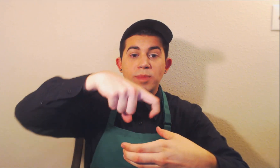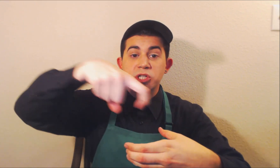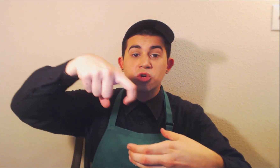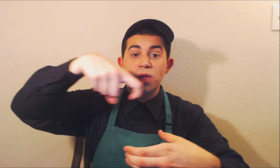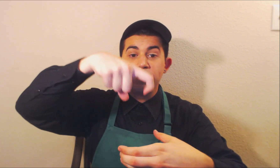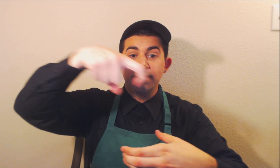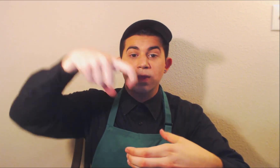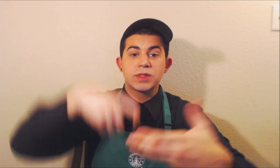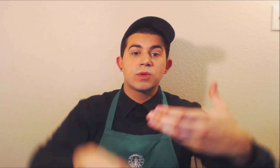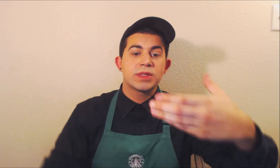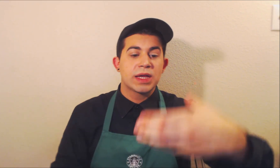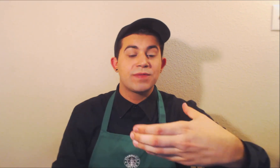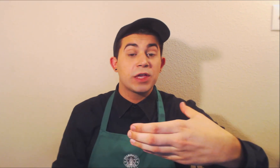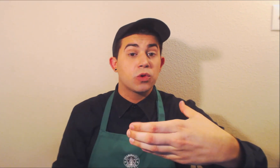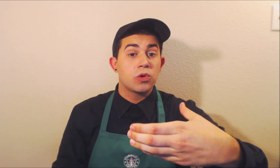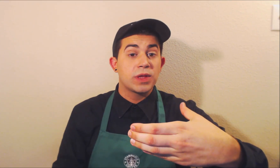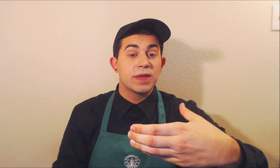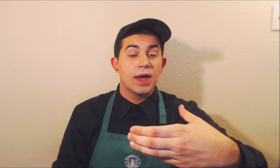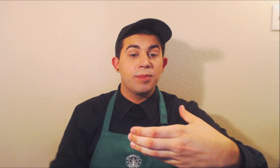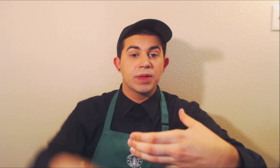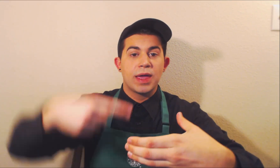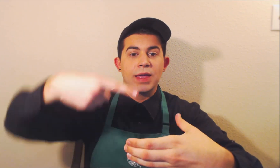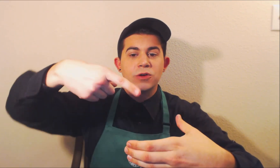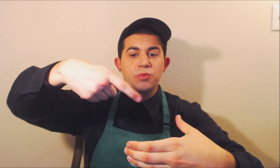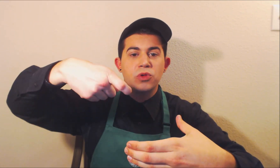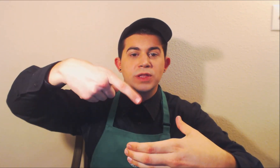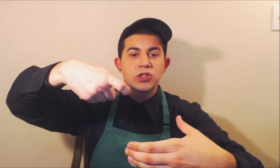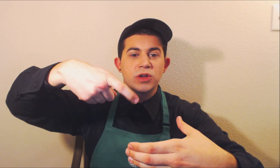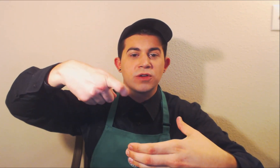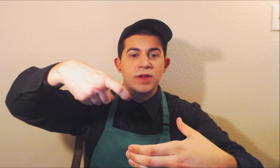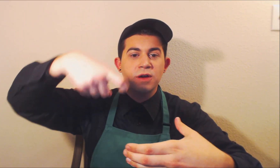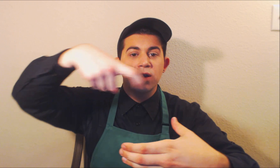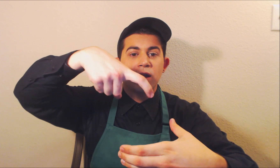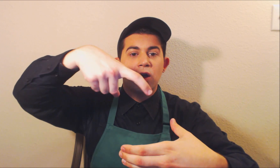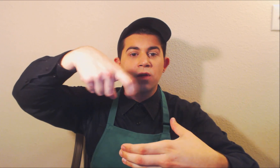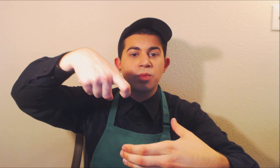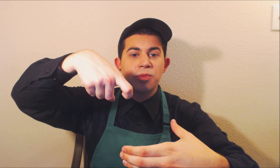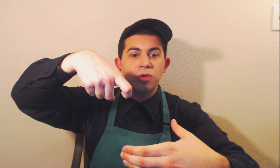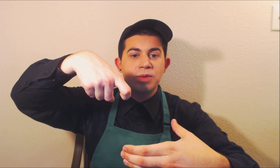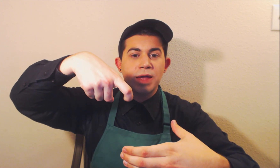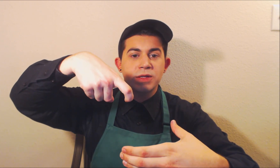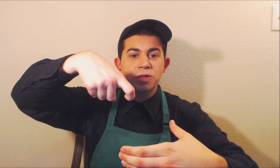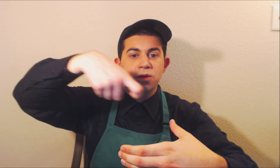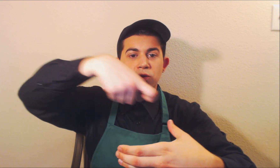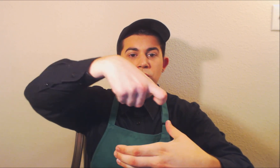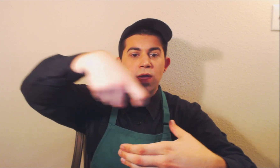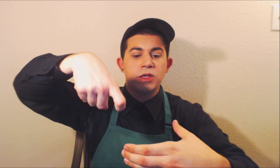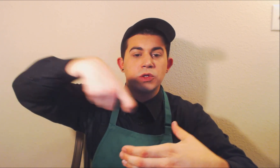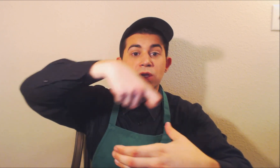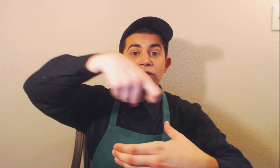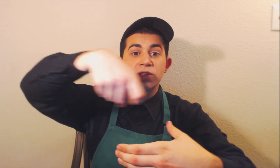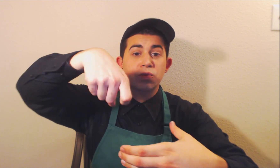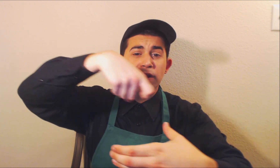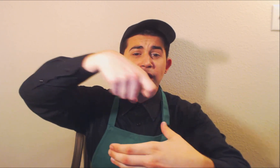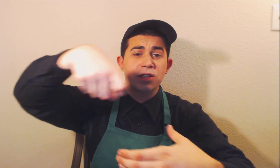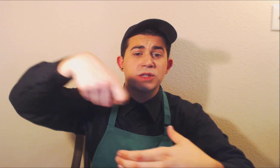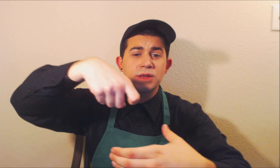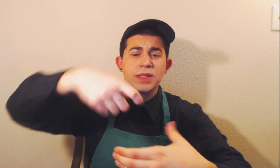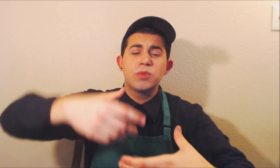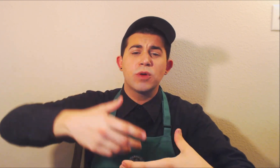Whipped cream, so it's kind of like you're holding the cup and you're pulling the trigger finger on the whipped cream canister and you give the swirling action. It's more